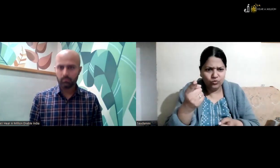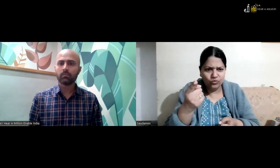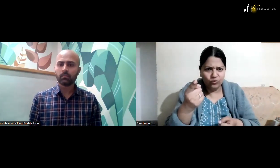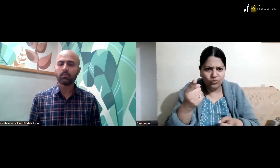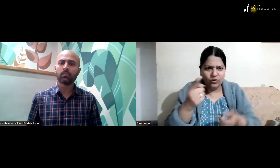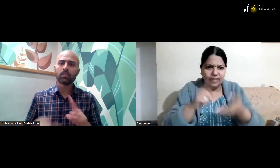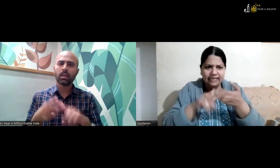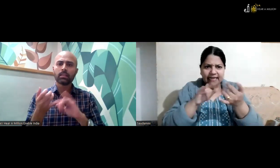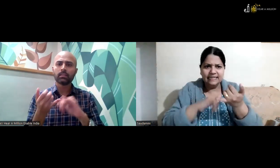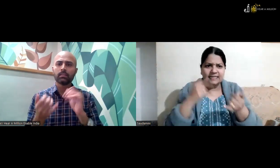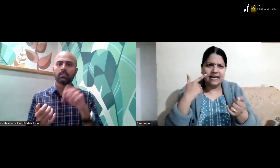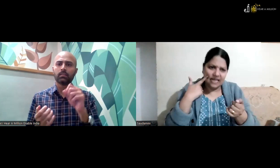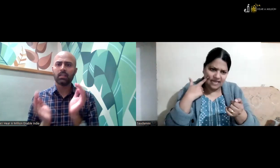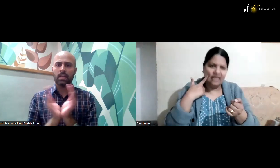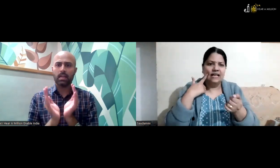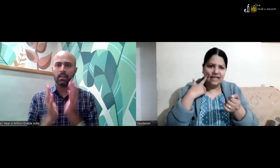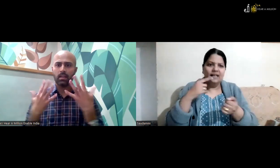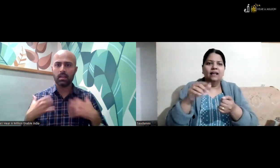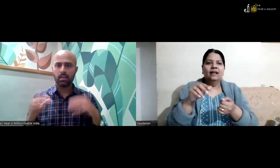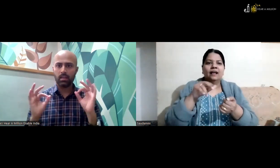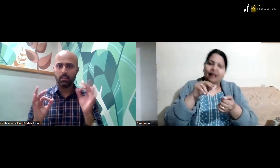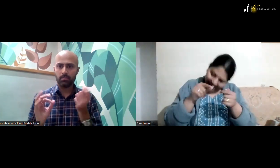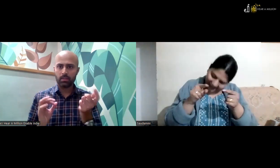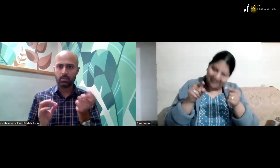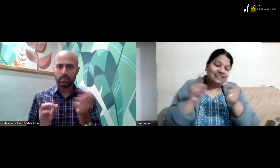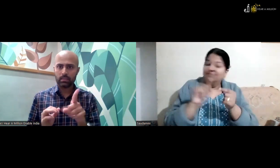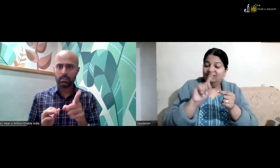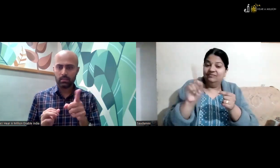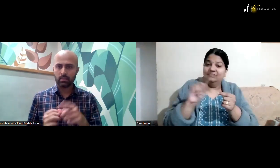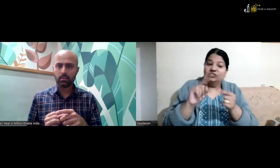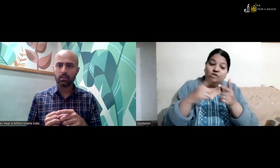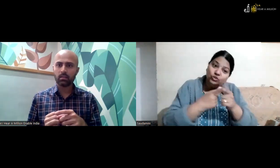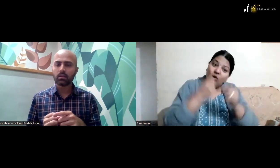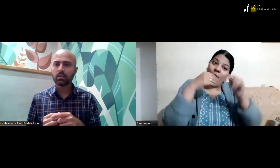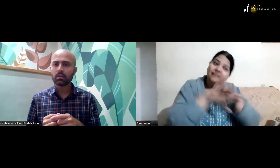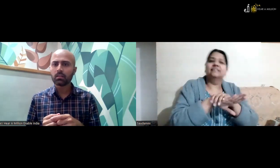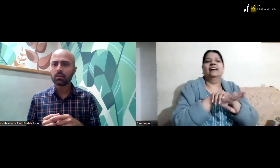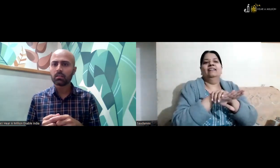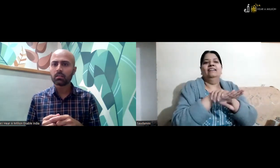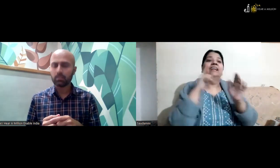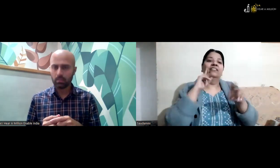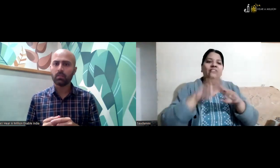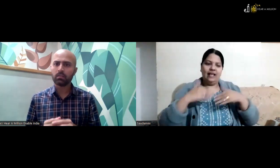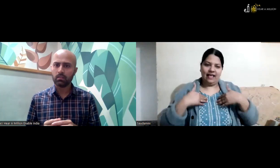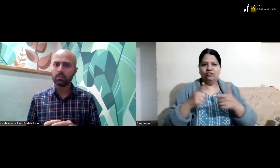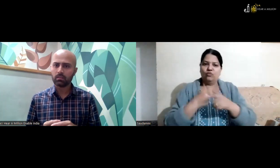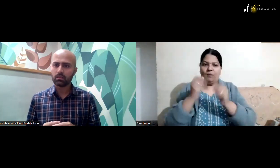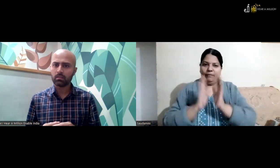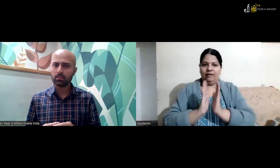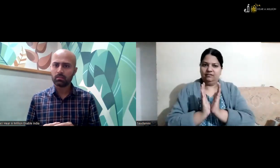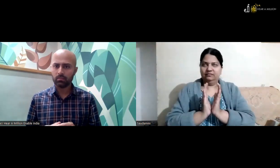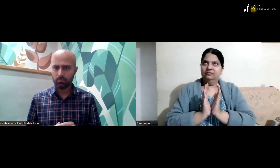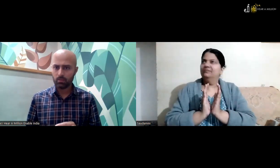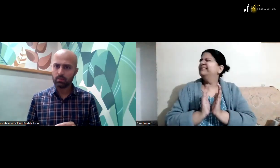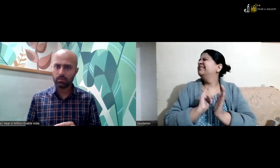But do you know about ESI? The term ESI. Now, see, it's